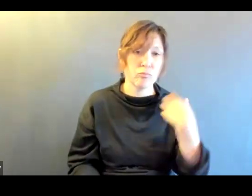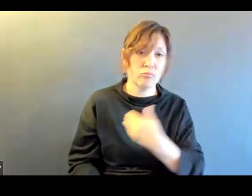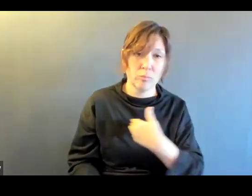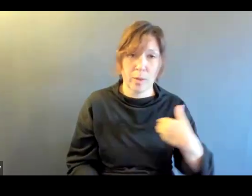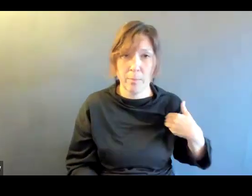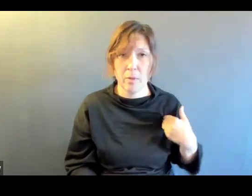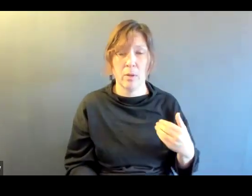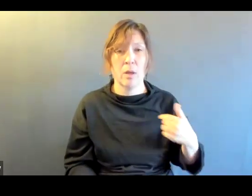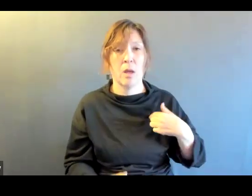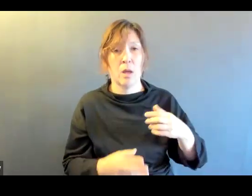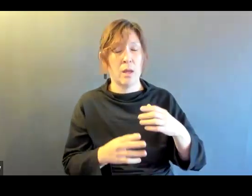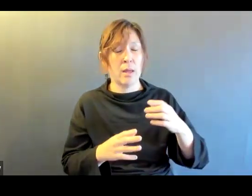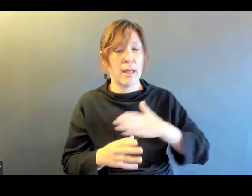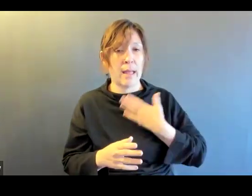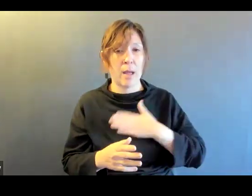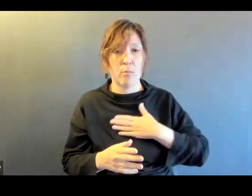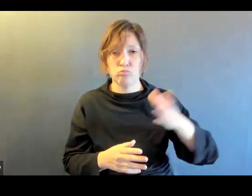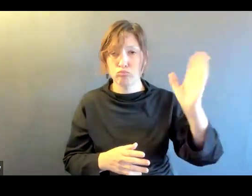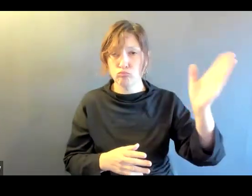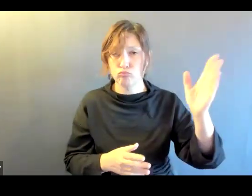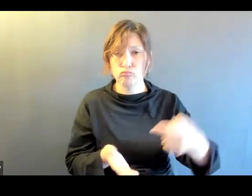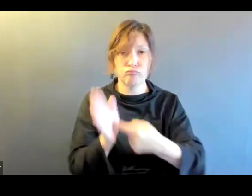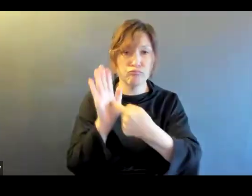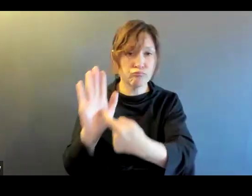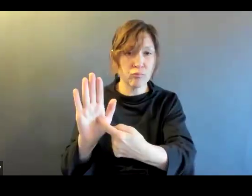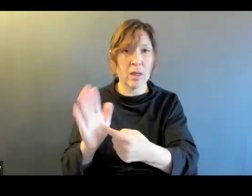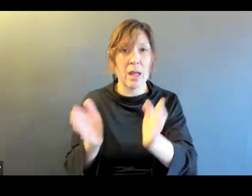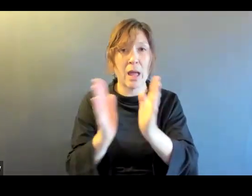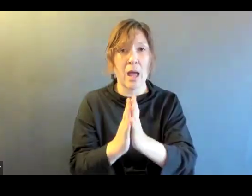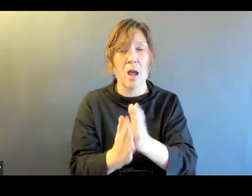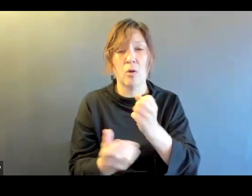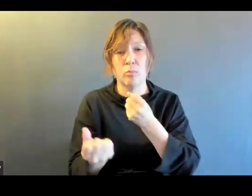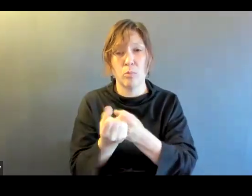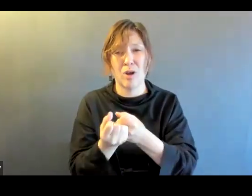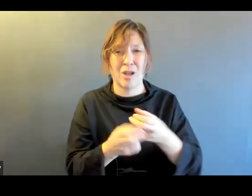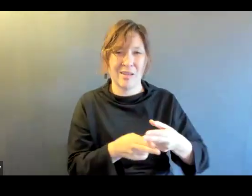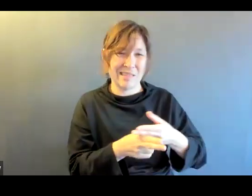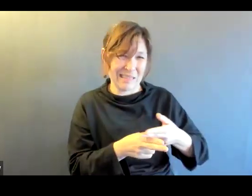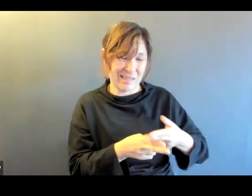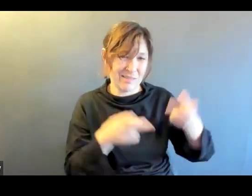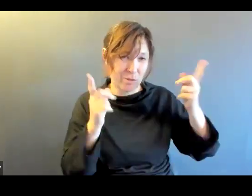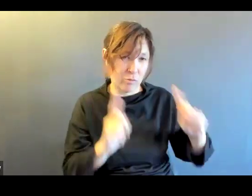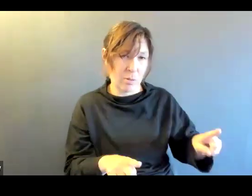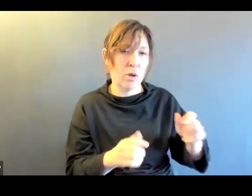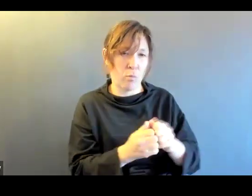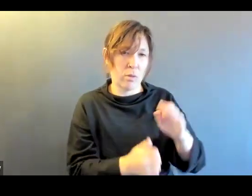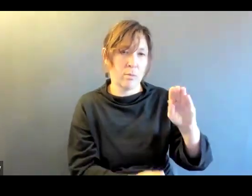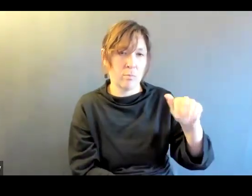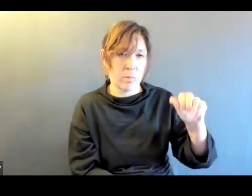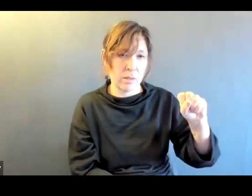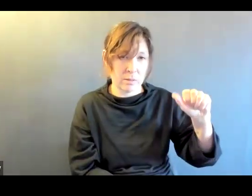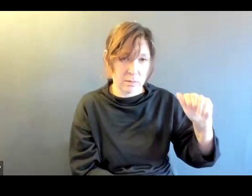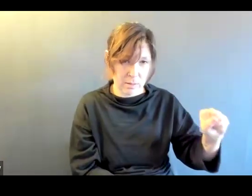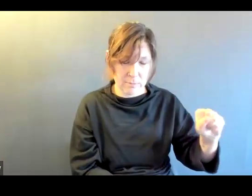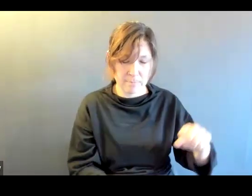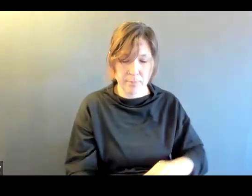to present to you tonight and to recommend your support for our recent tentative agreement with the BASIS Union. As Superintendent